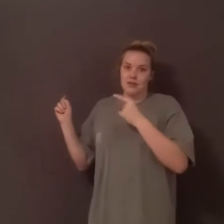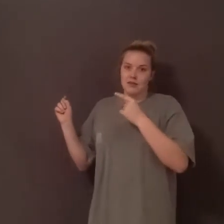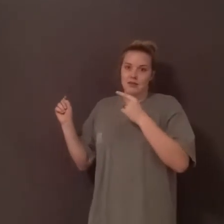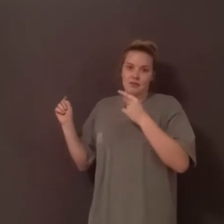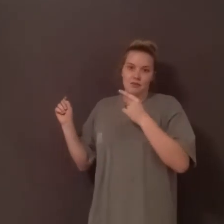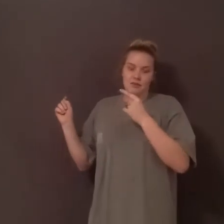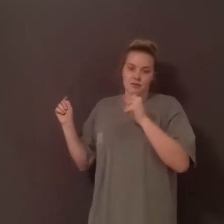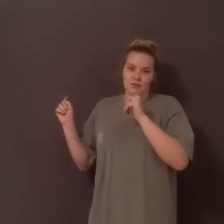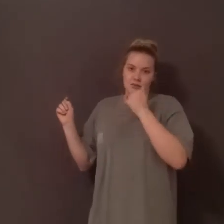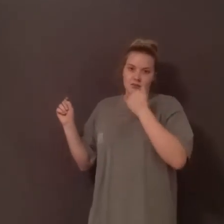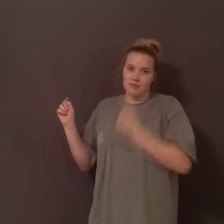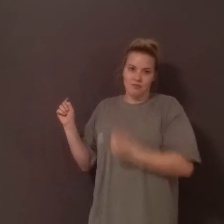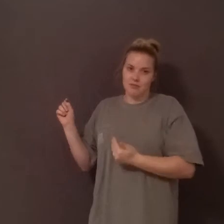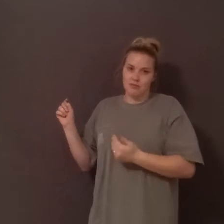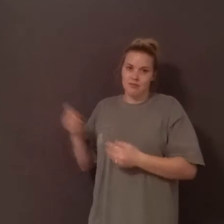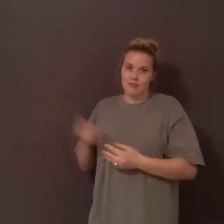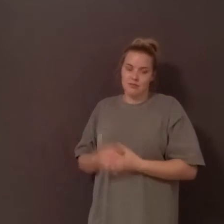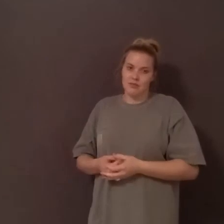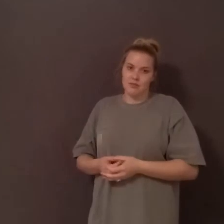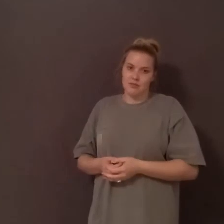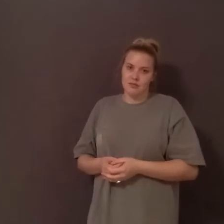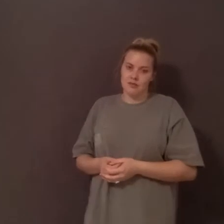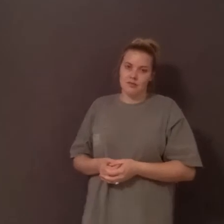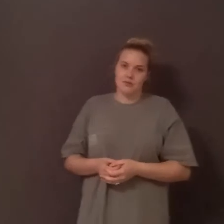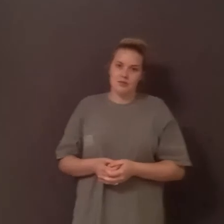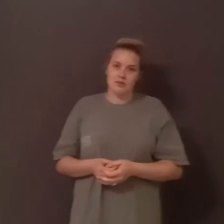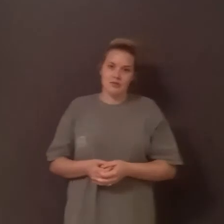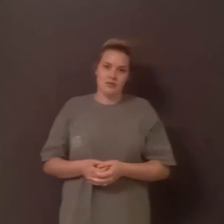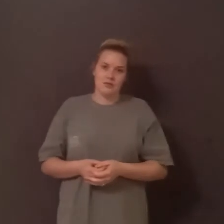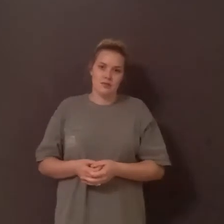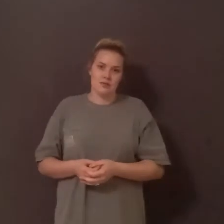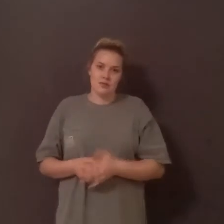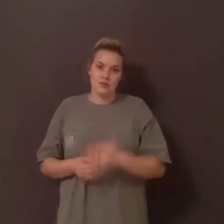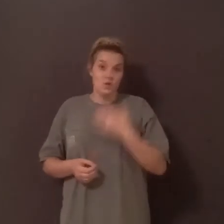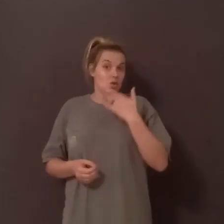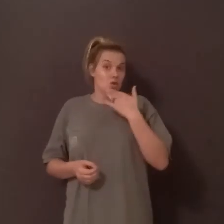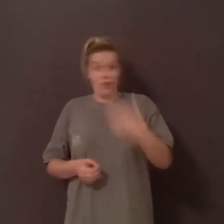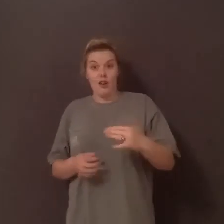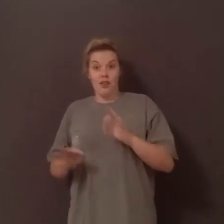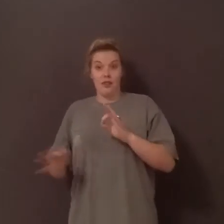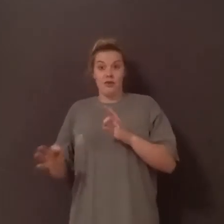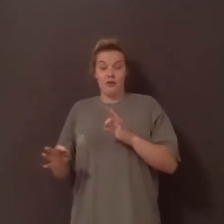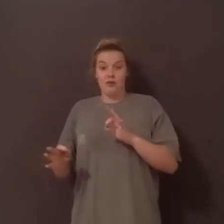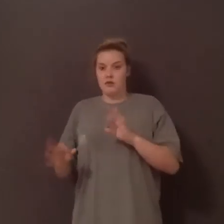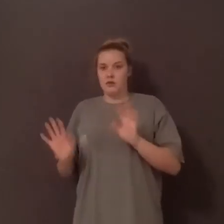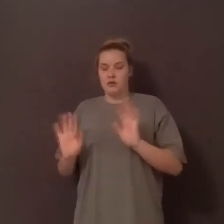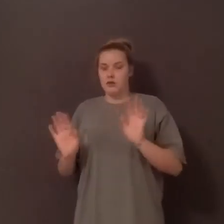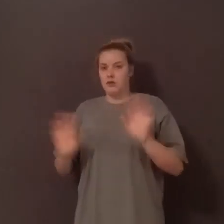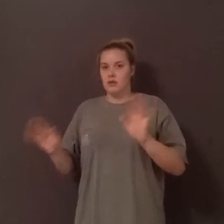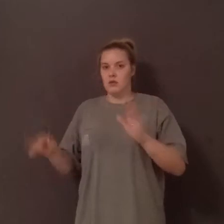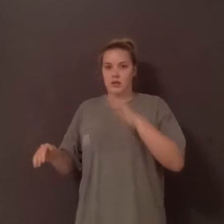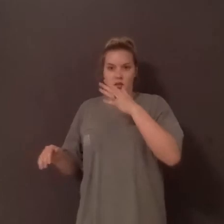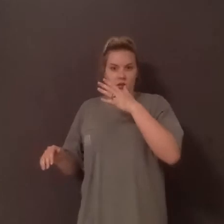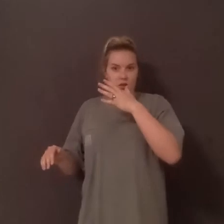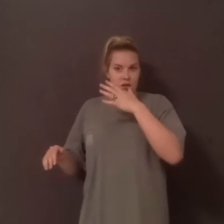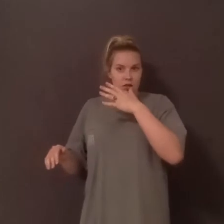he actually... Boy, this is not a minor game we're playing here. Every man, woman, and child, their immortal future depends